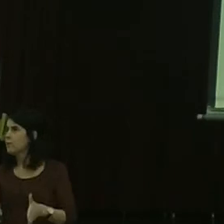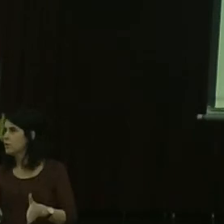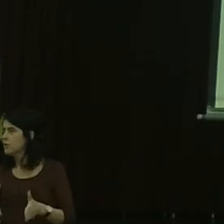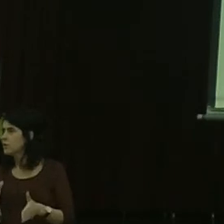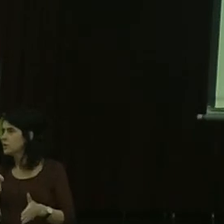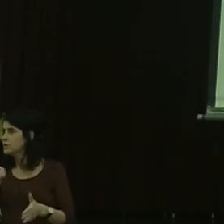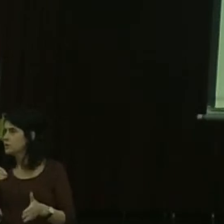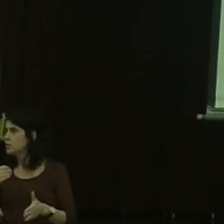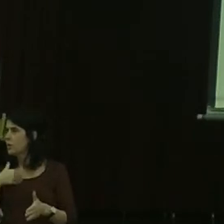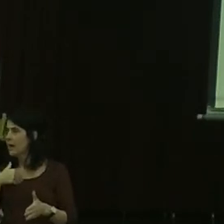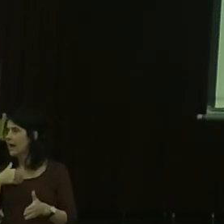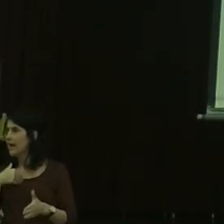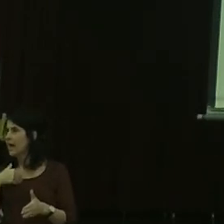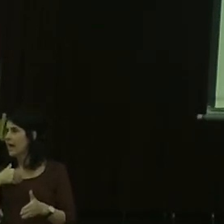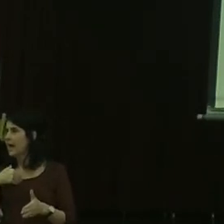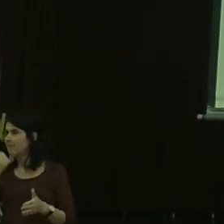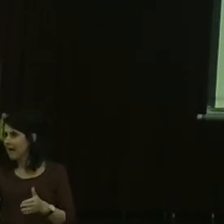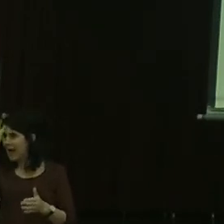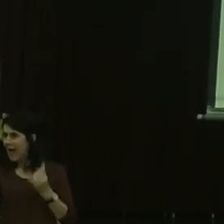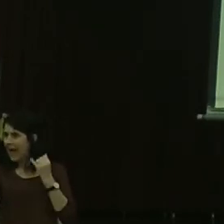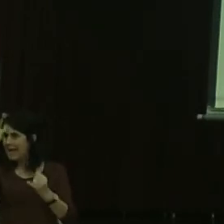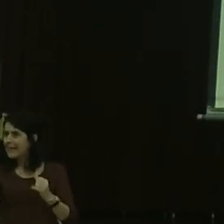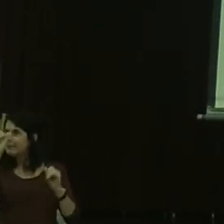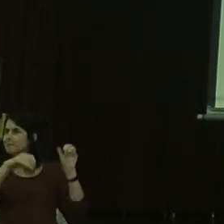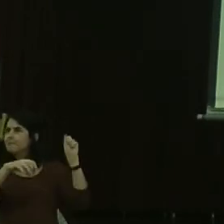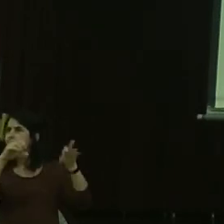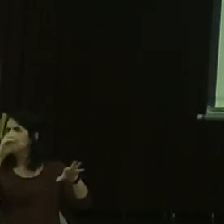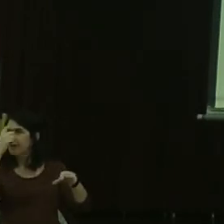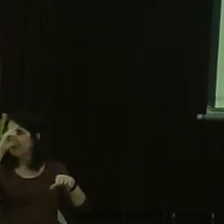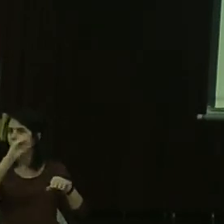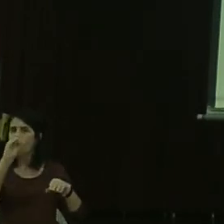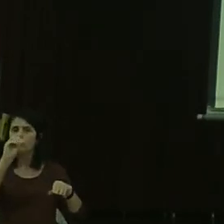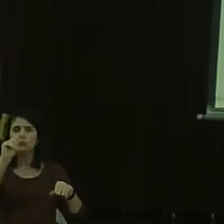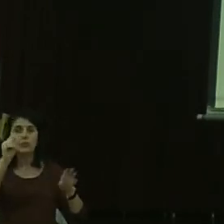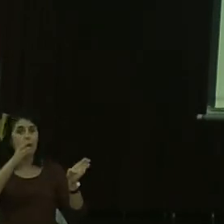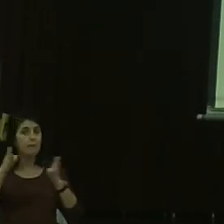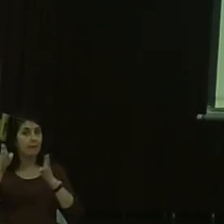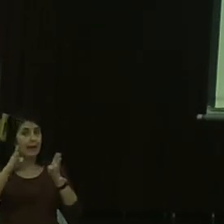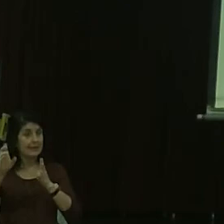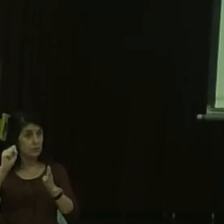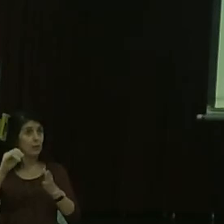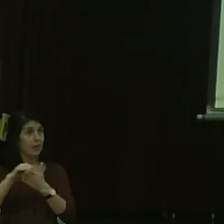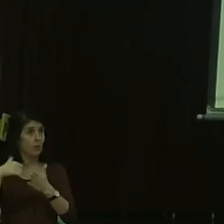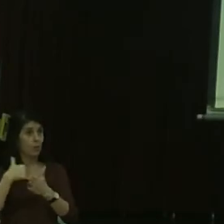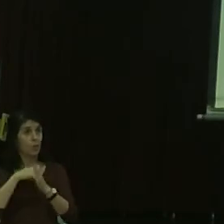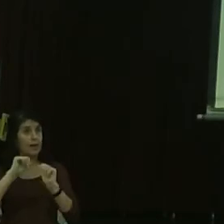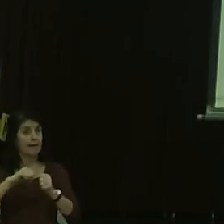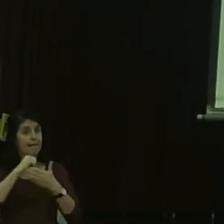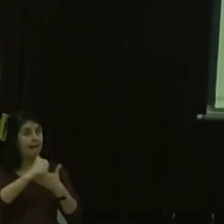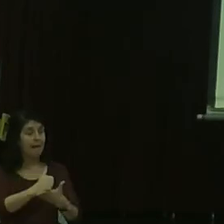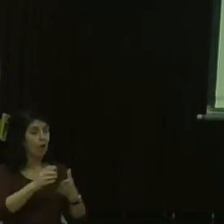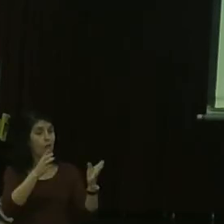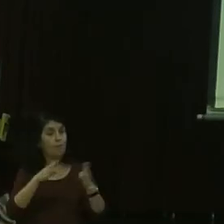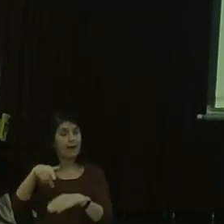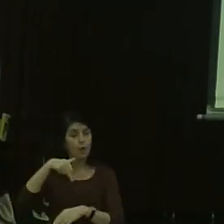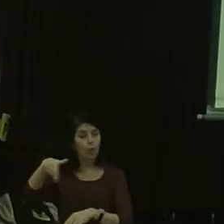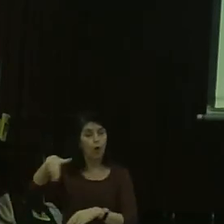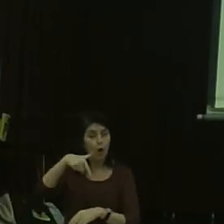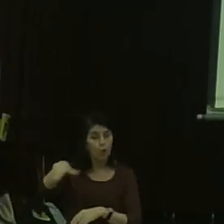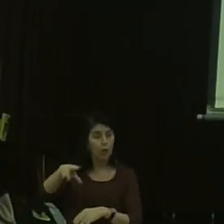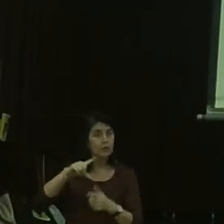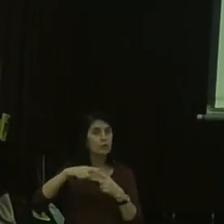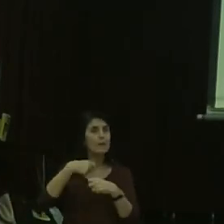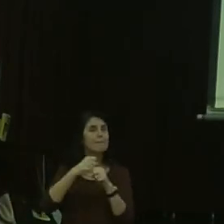have input for the ODOT planning so that we can plan walkways and make Third Street more